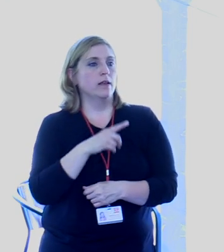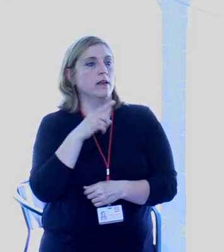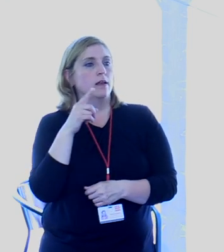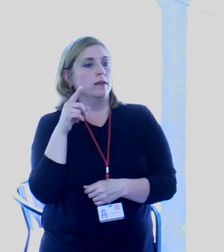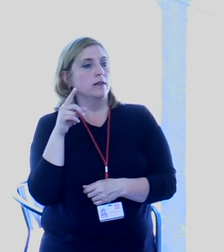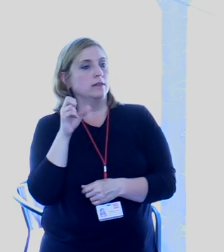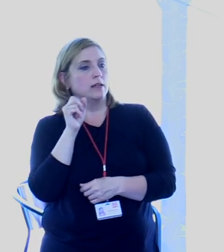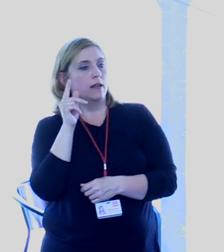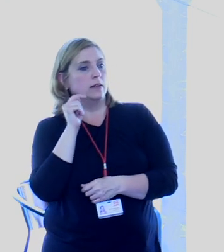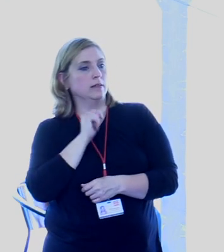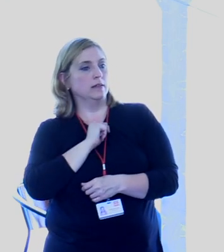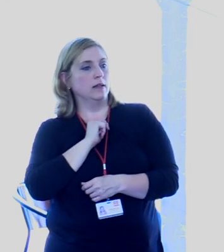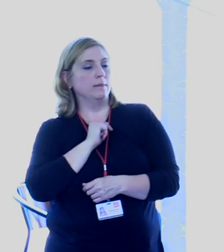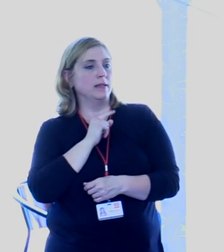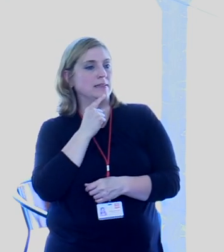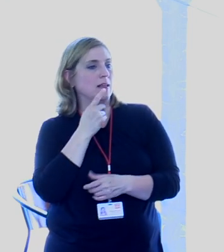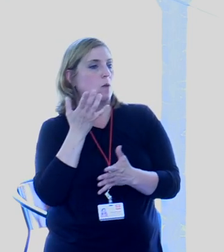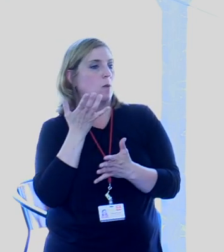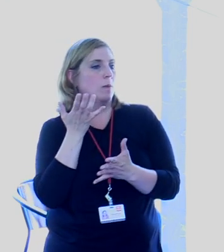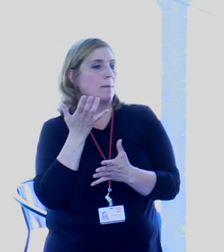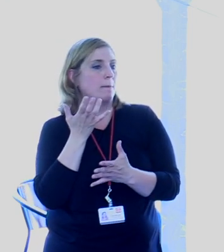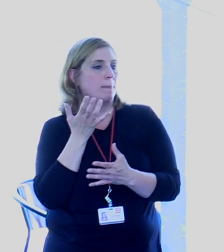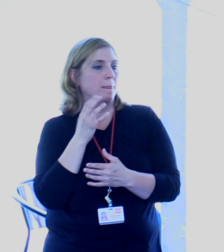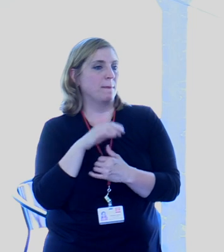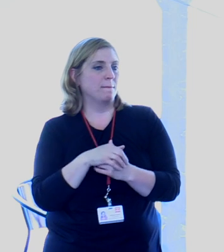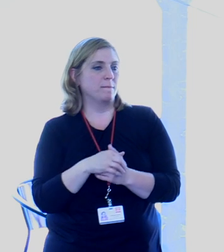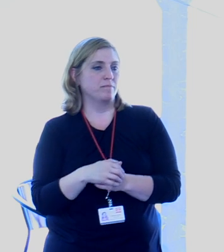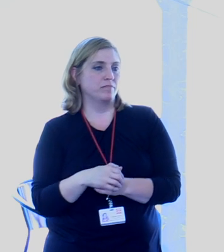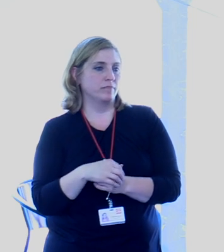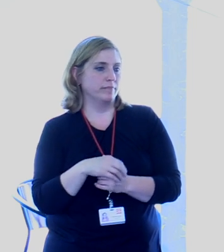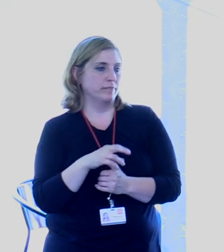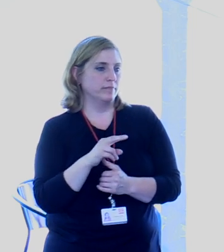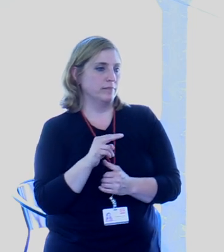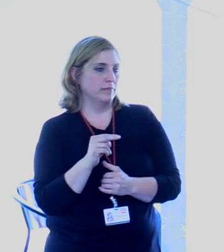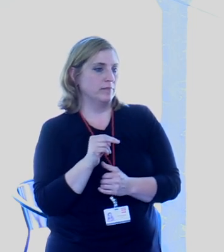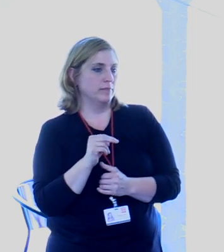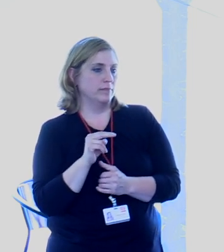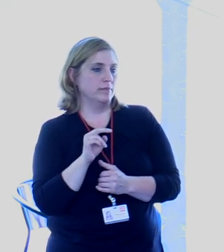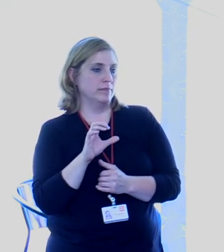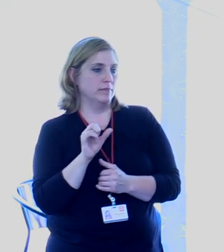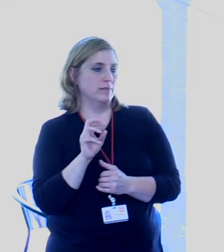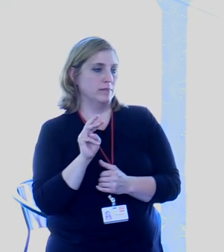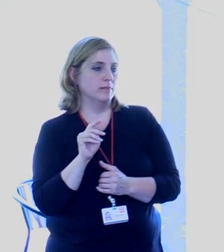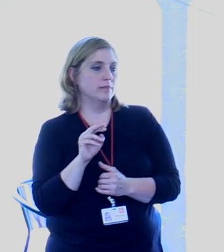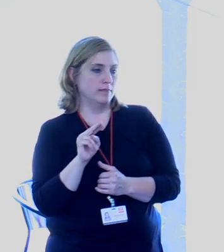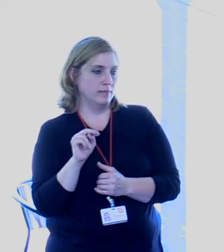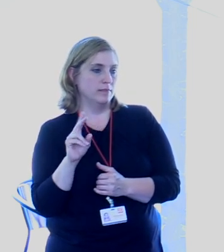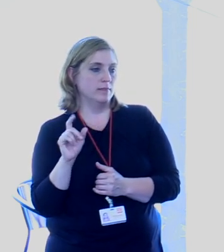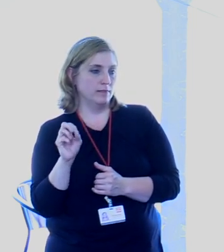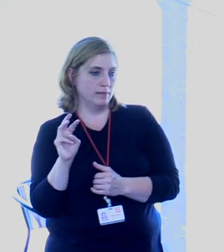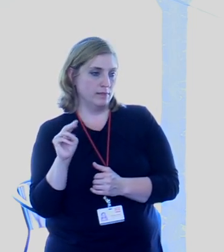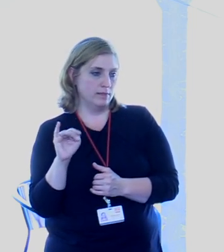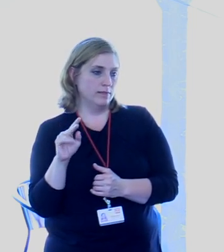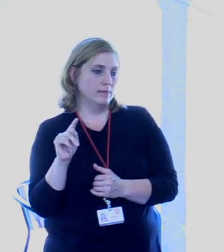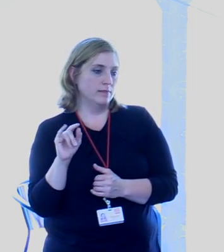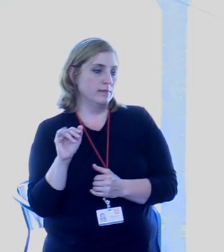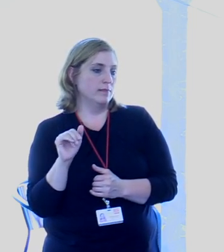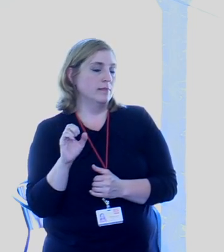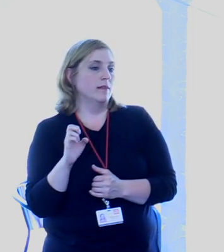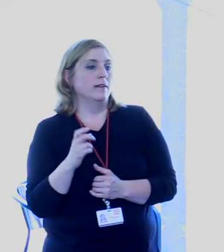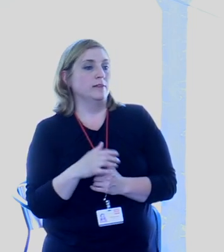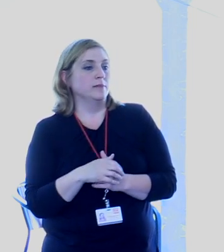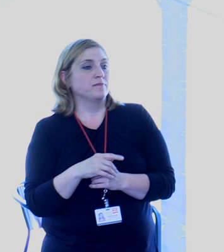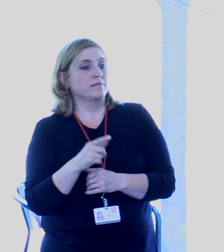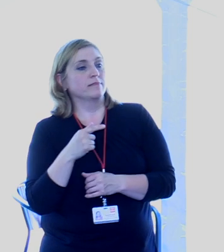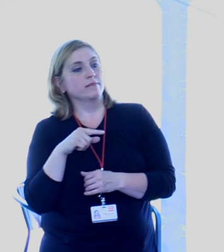what did St. Thomas say? Nisi non te domine. Nothing if not you, Lord. Okay? He passed. He's a good student, St.